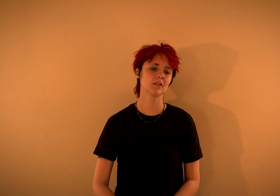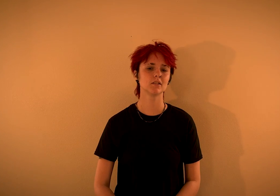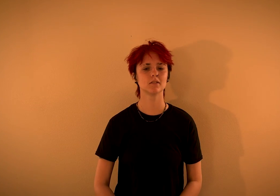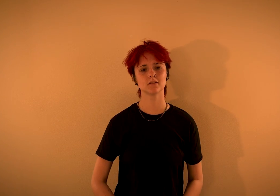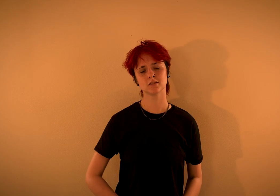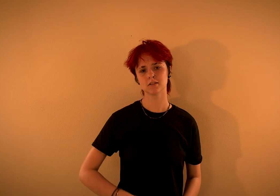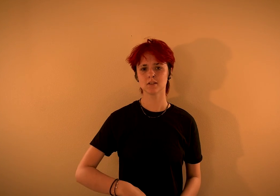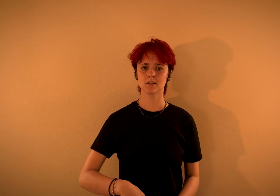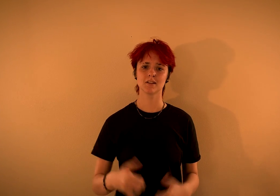to.